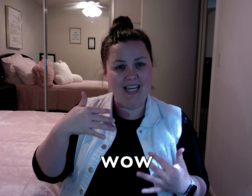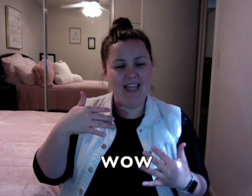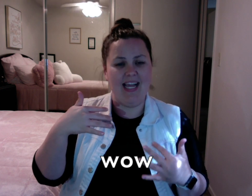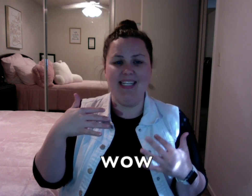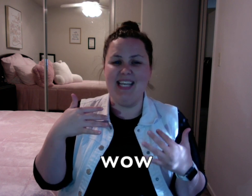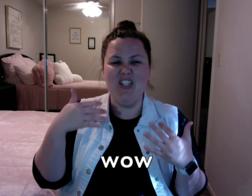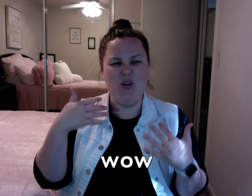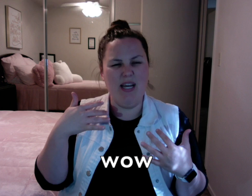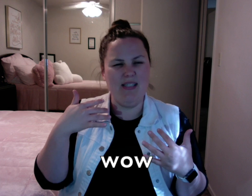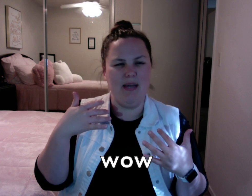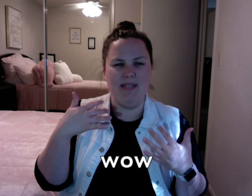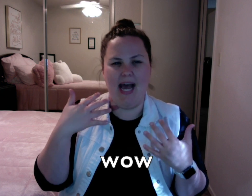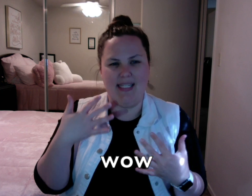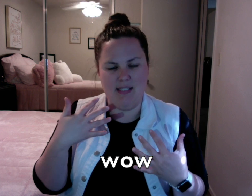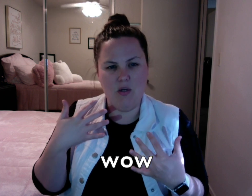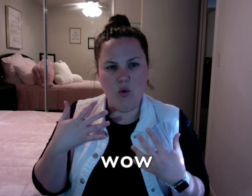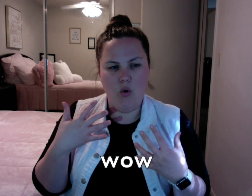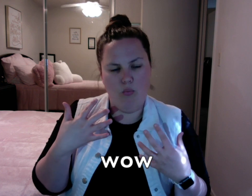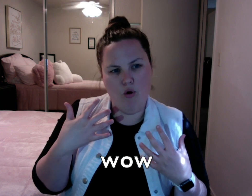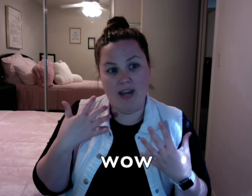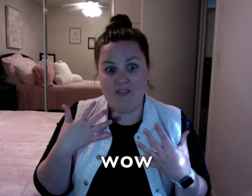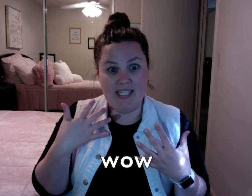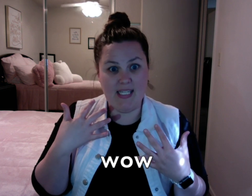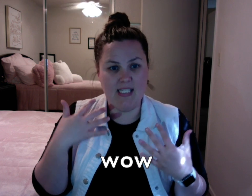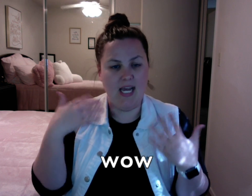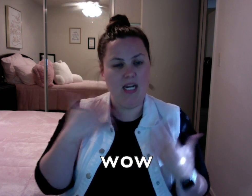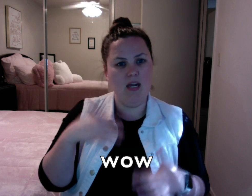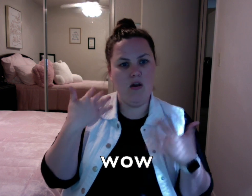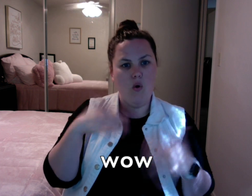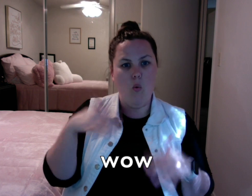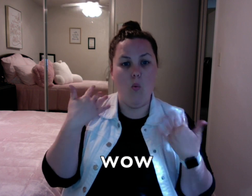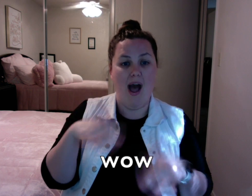Like I said, two-hand sometimes adds more emphasis to the sign. Wow.